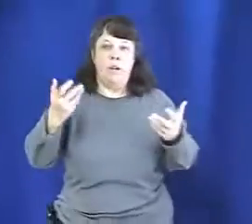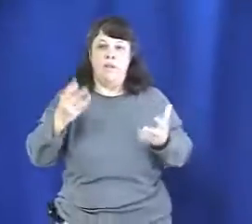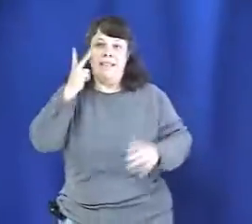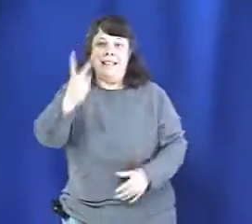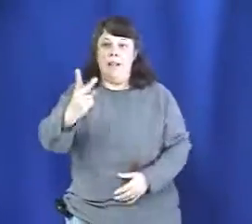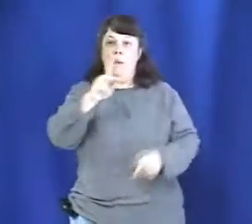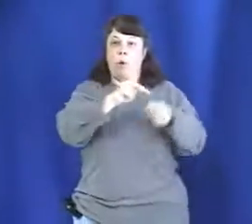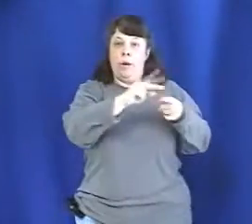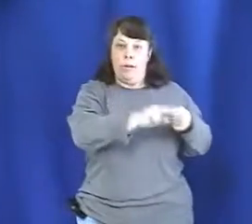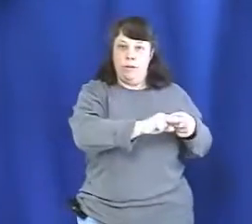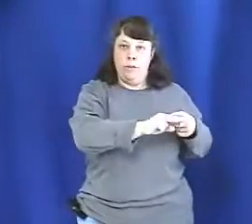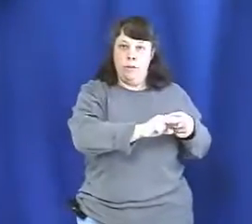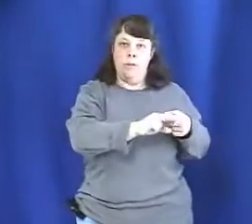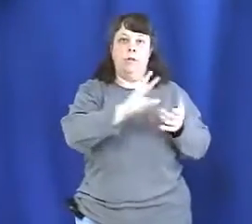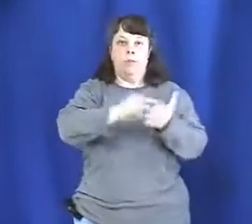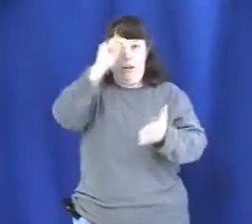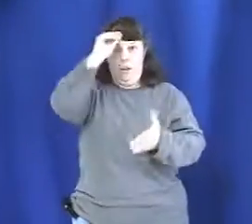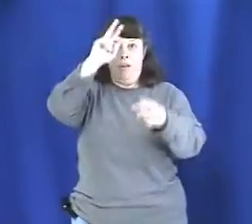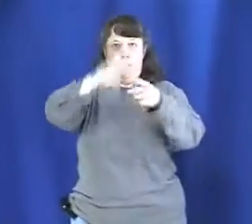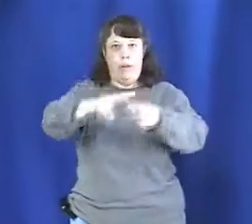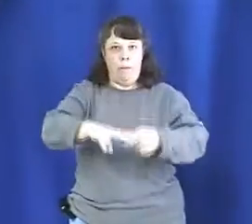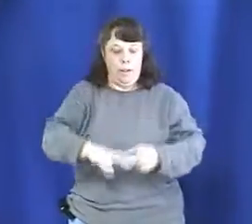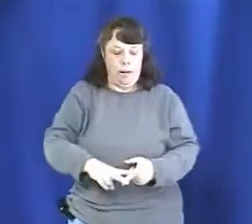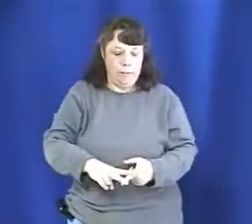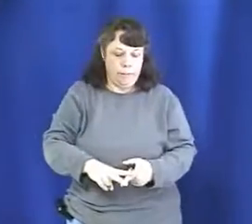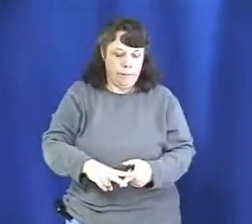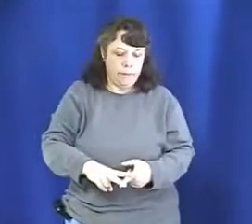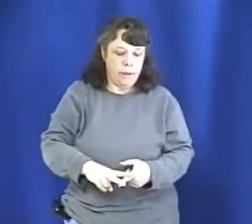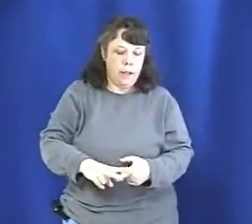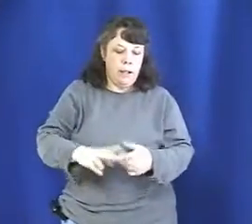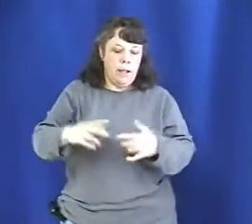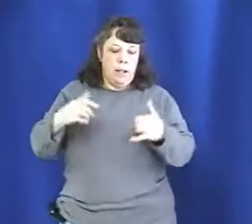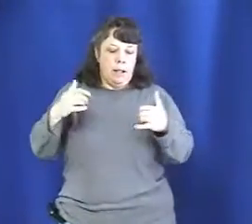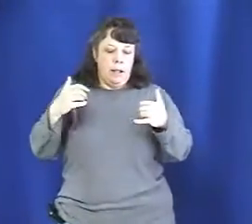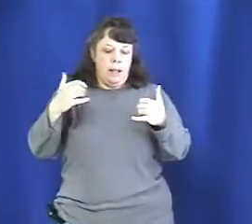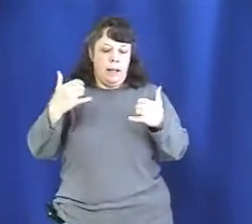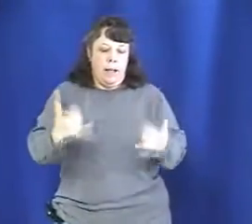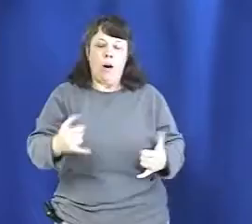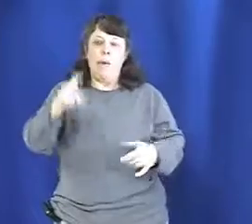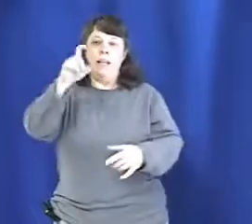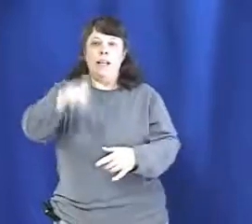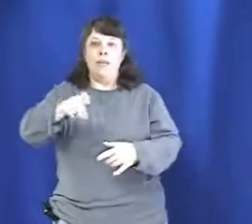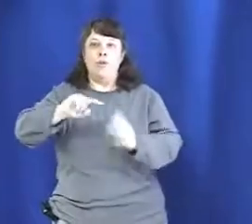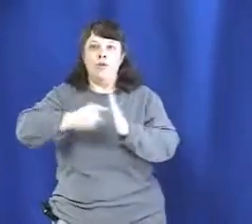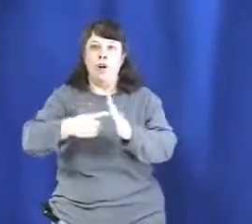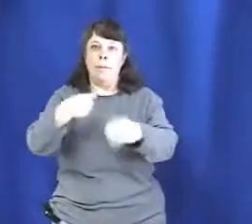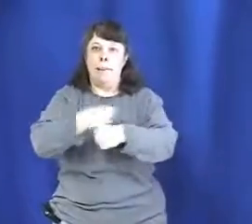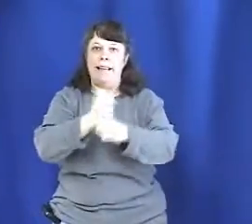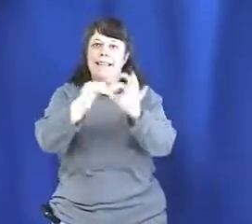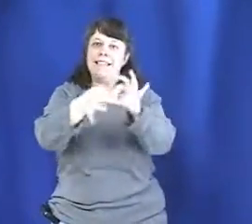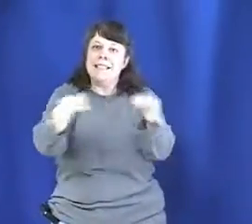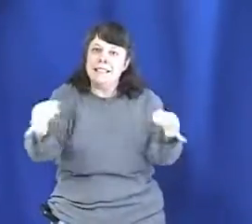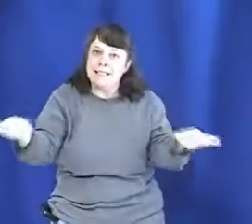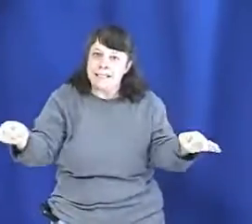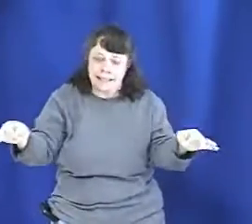We've seen the pronouns. We've learned our vocabulary. Now we need to start making